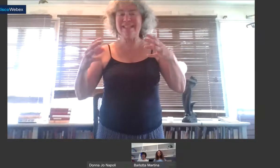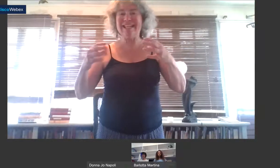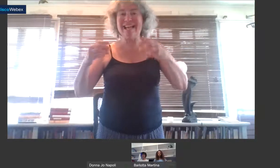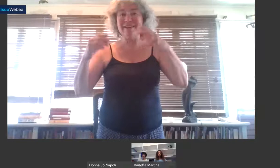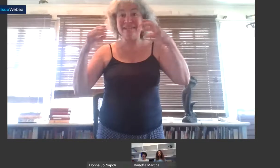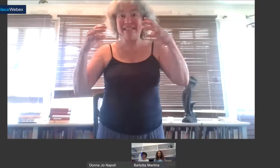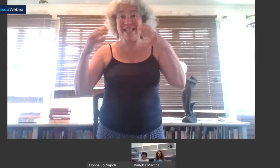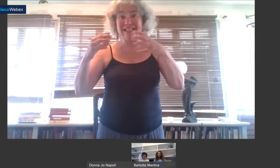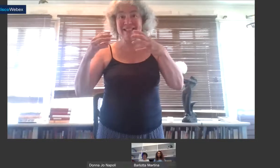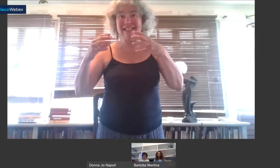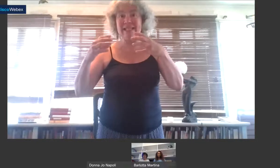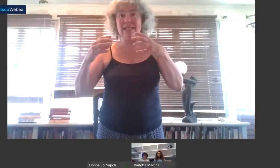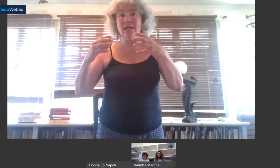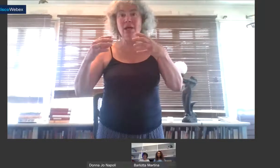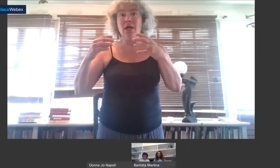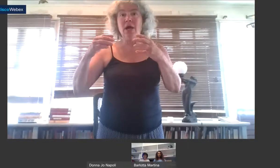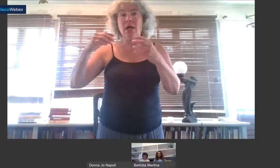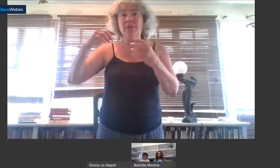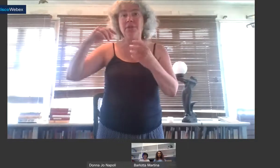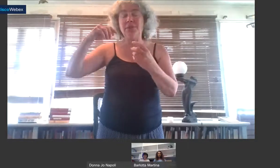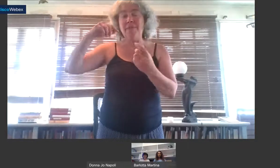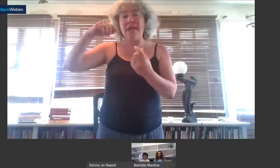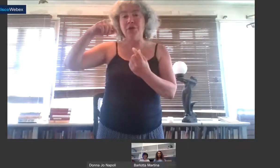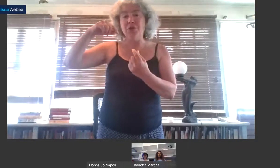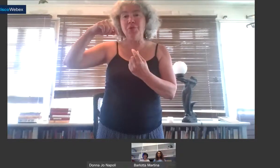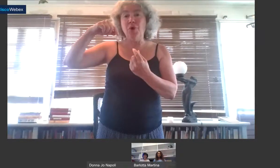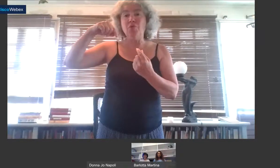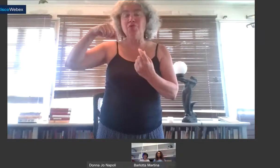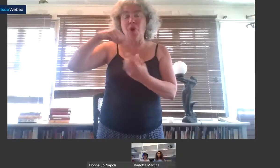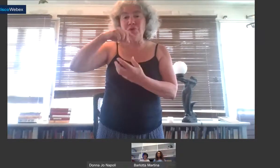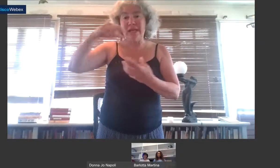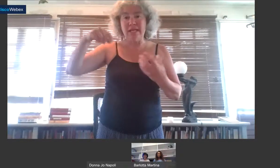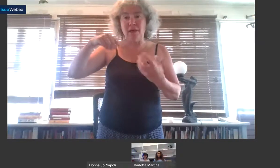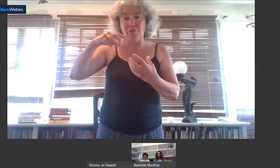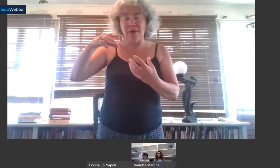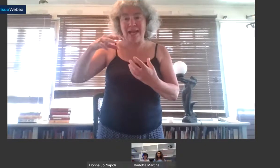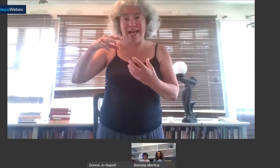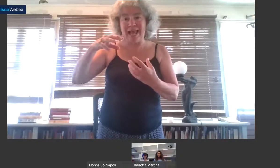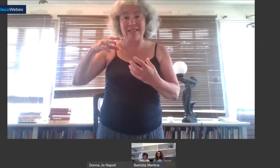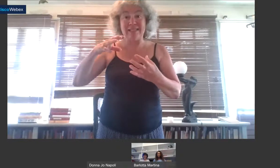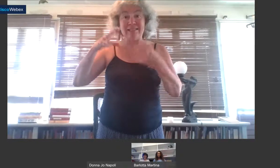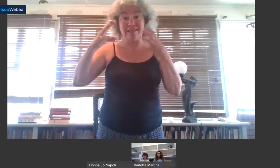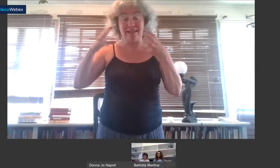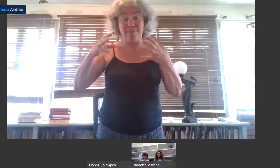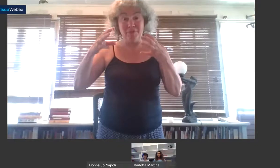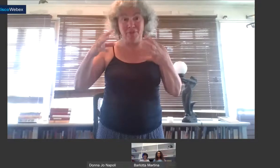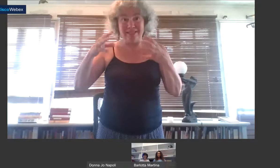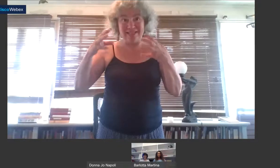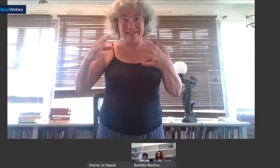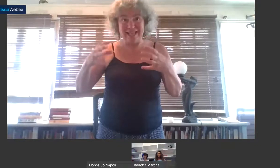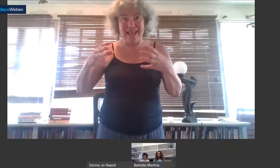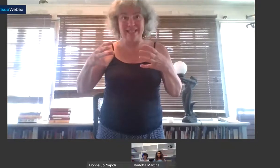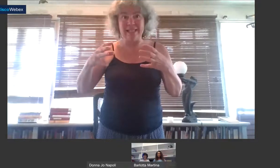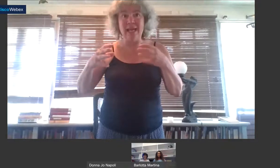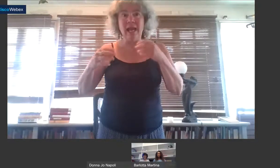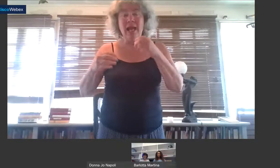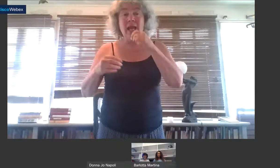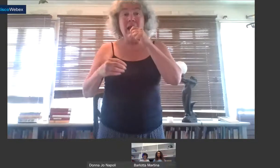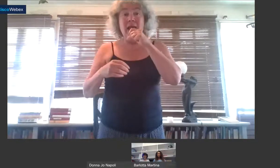can have a tendency to make you rotate around an axis. Some forces can.